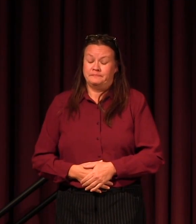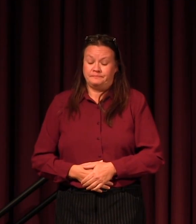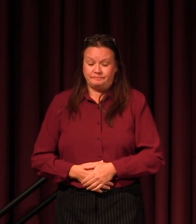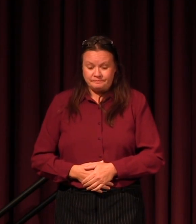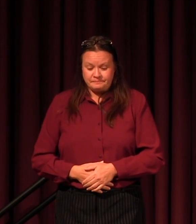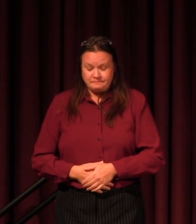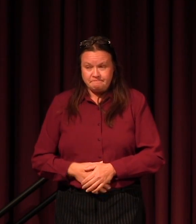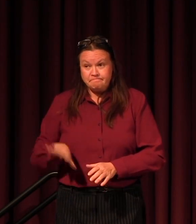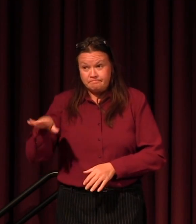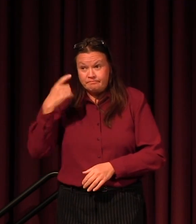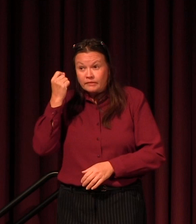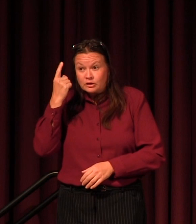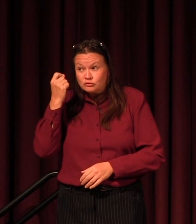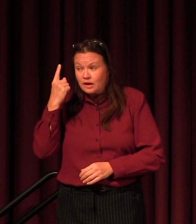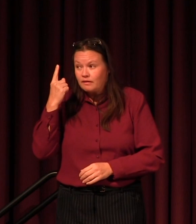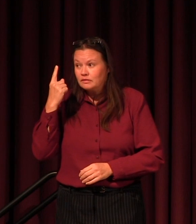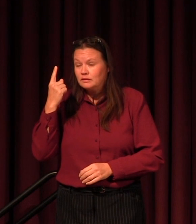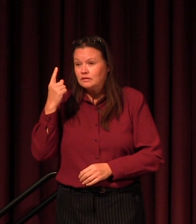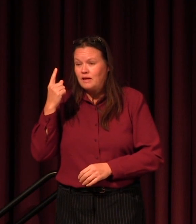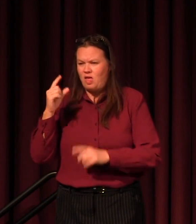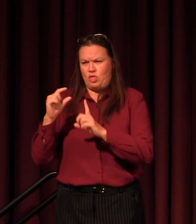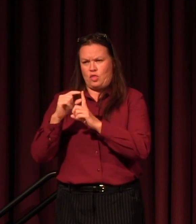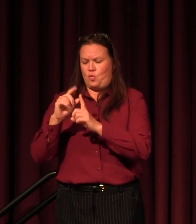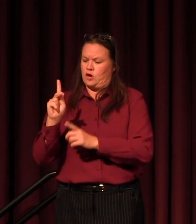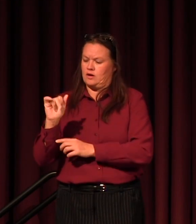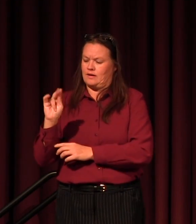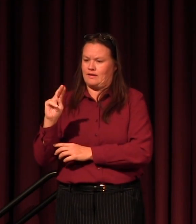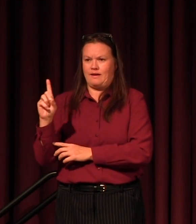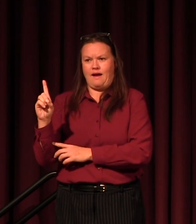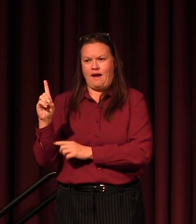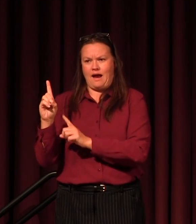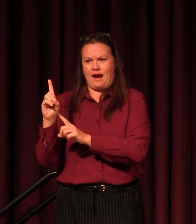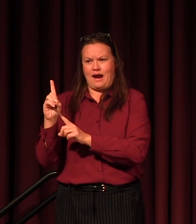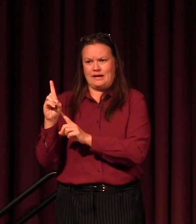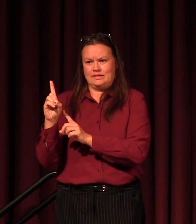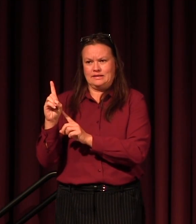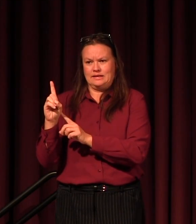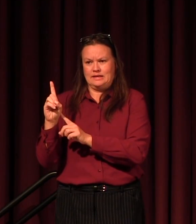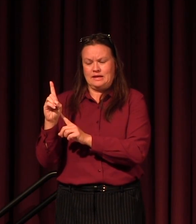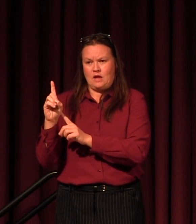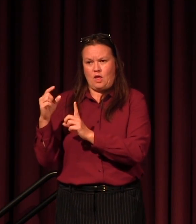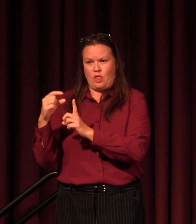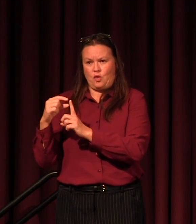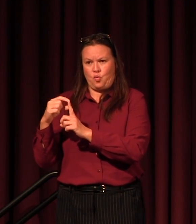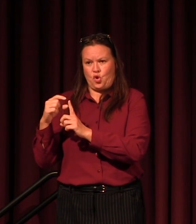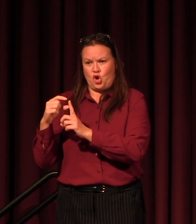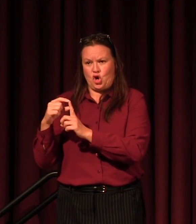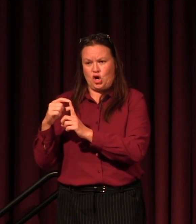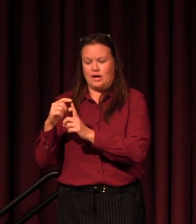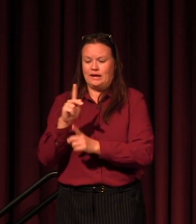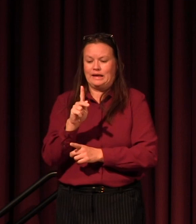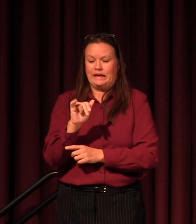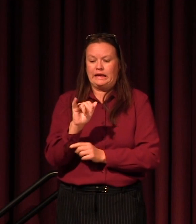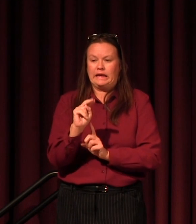It turns out the word kind, the root word is the word kin.